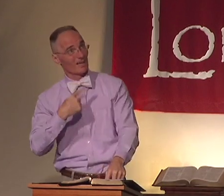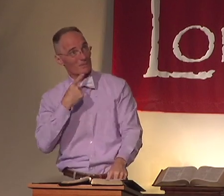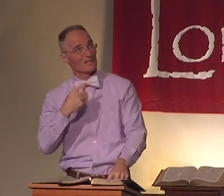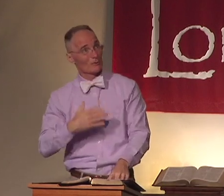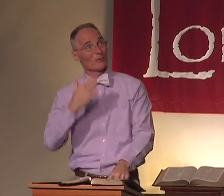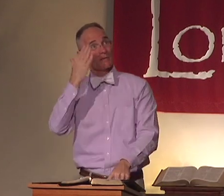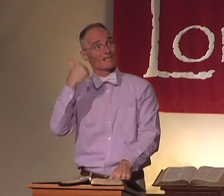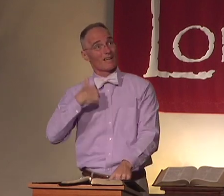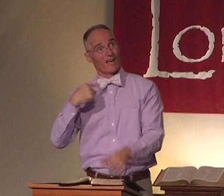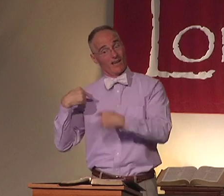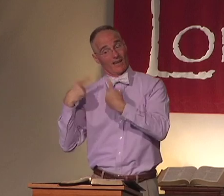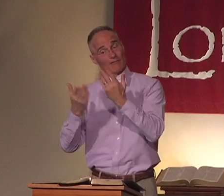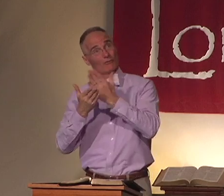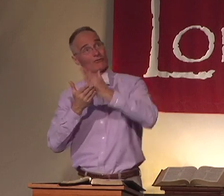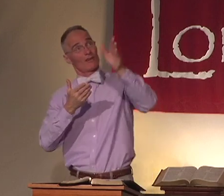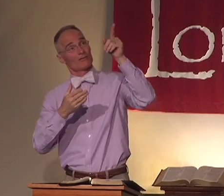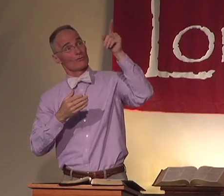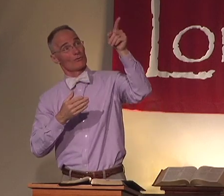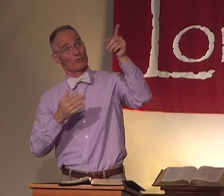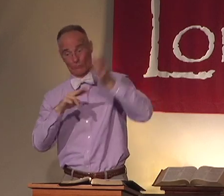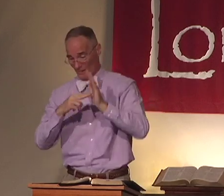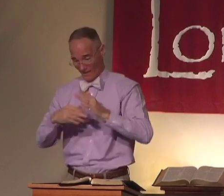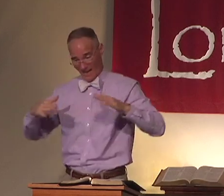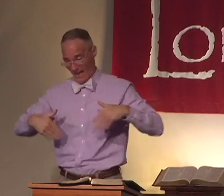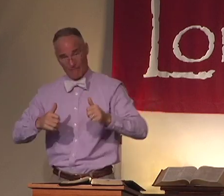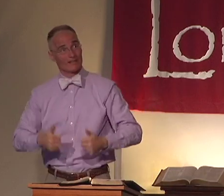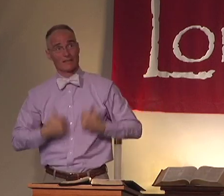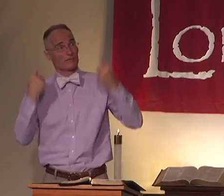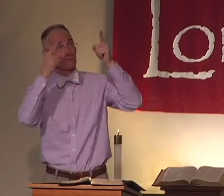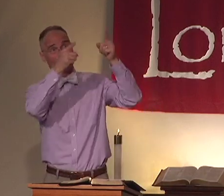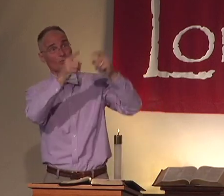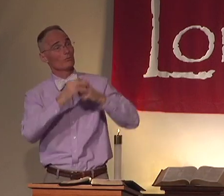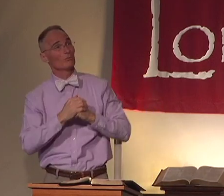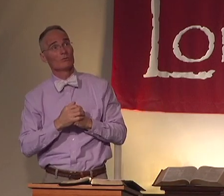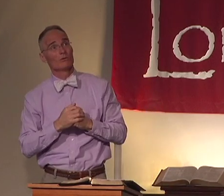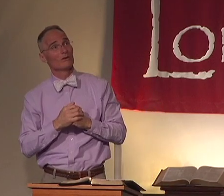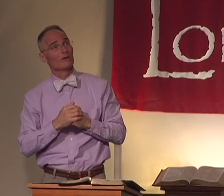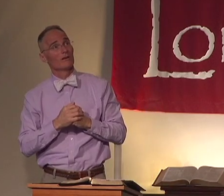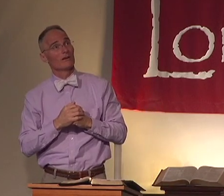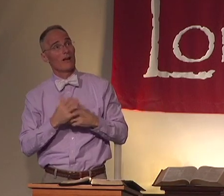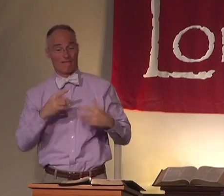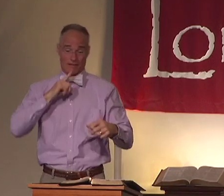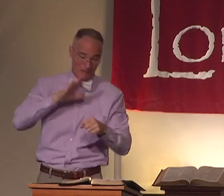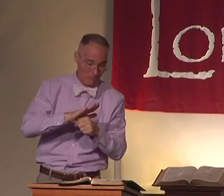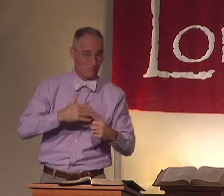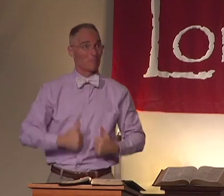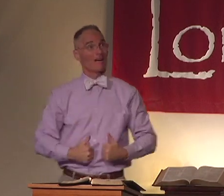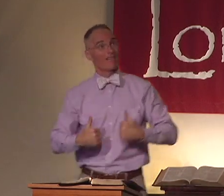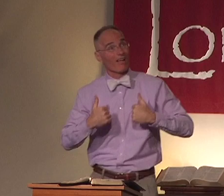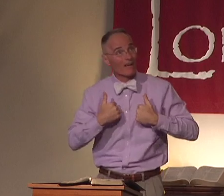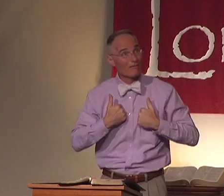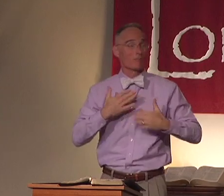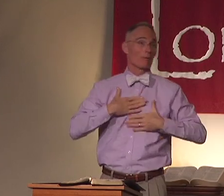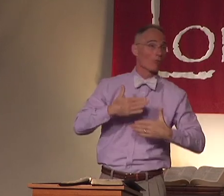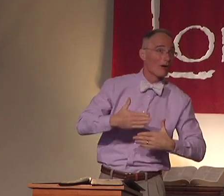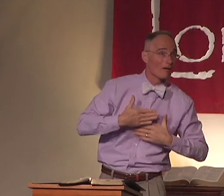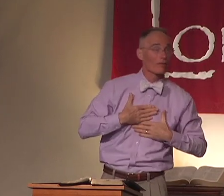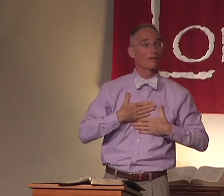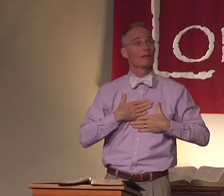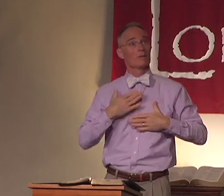says that I am a sinner because I have rejected you, meaning I have not lived for you thus far. I haven't committed my life,